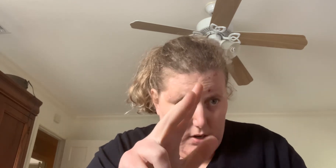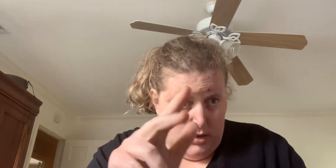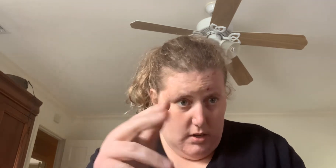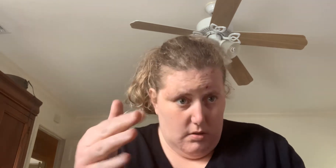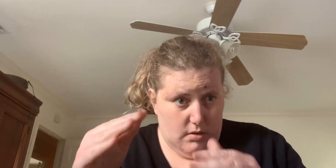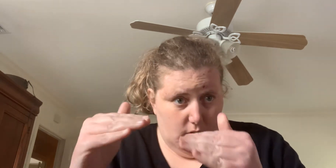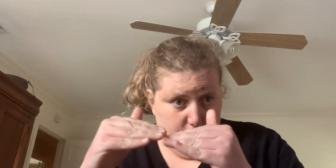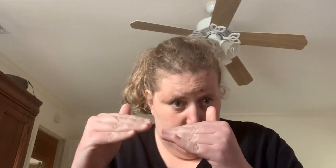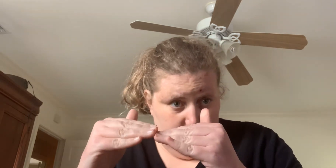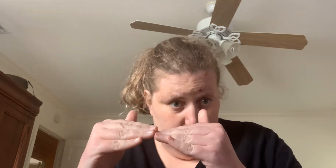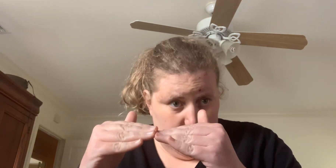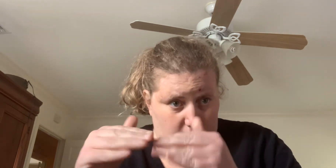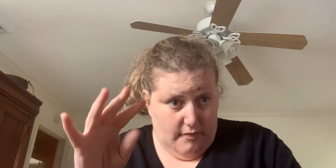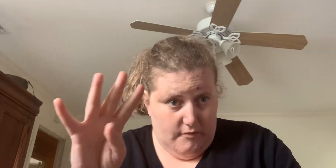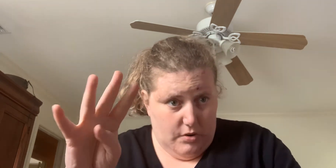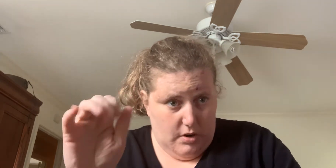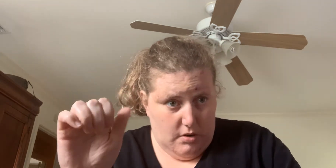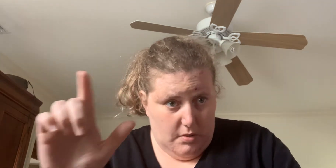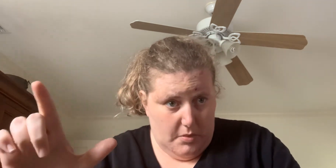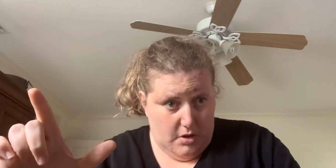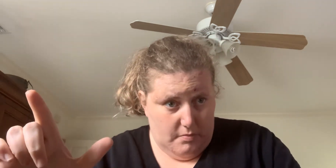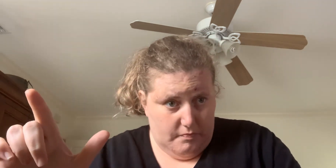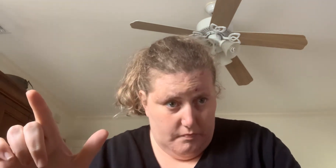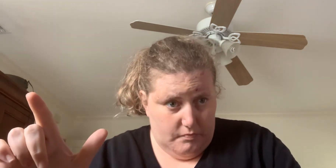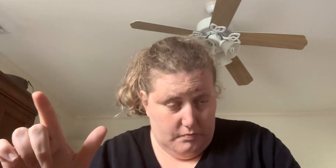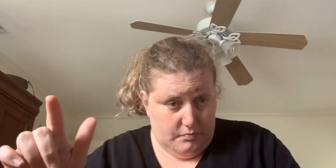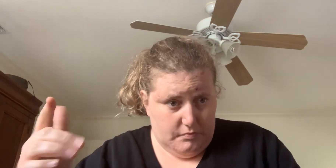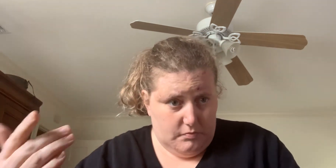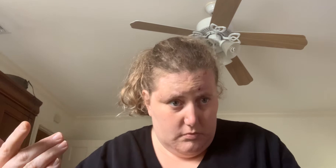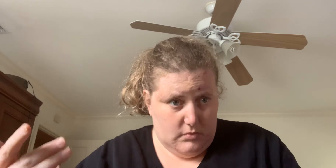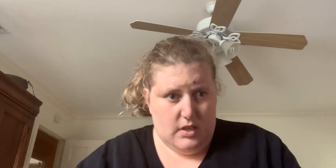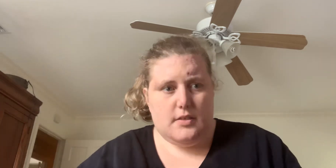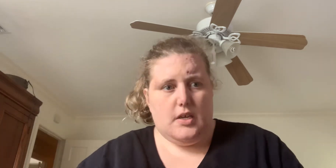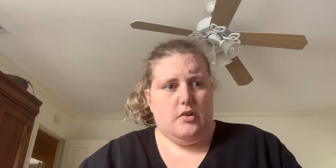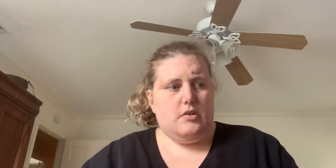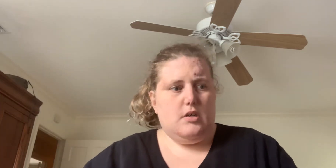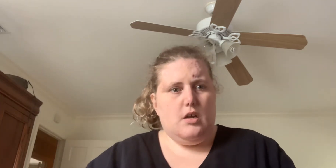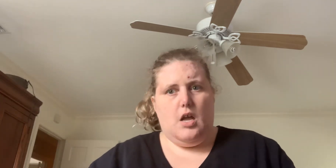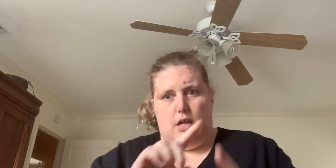Or for every 2 aluminum oxides that were produced,